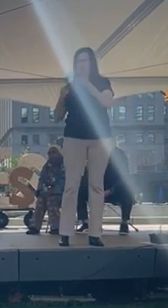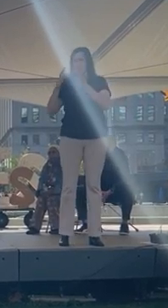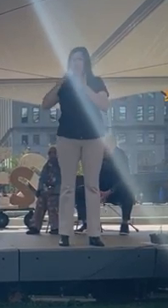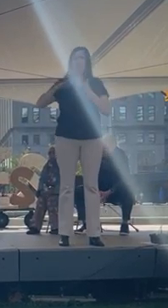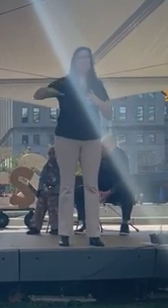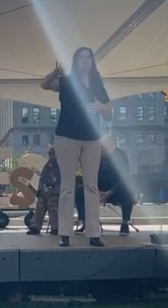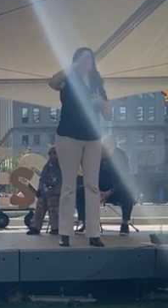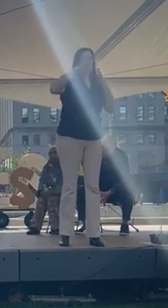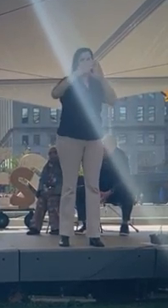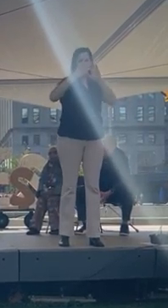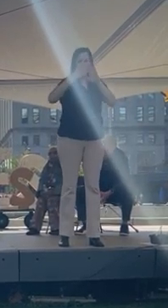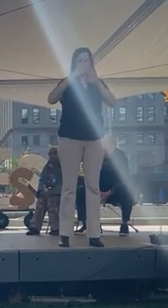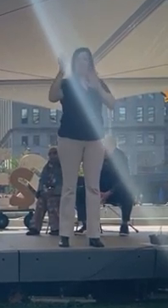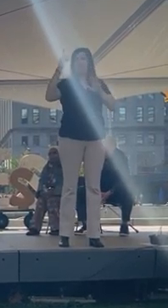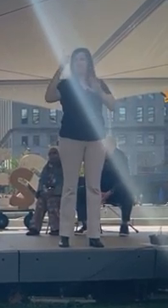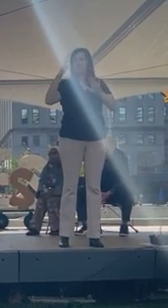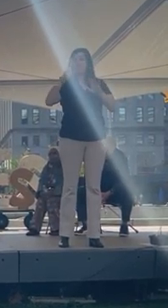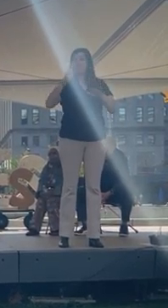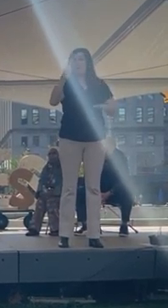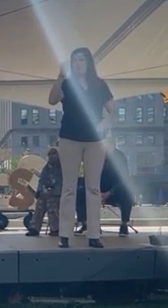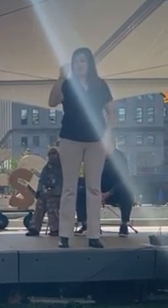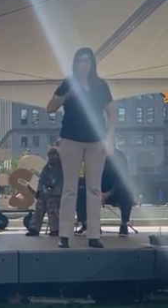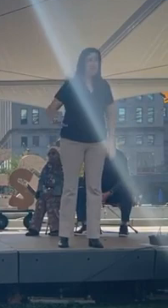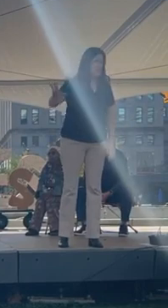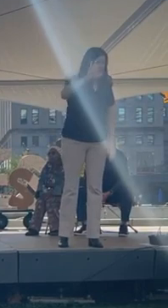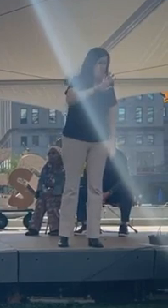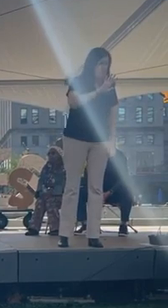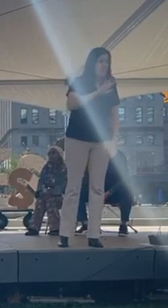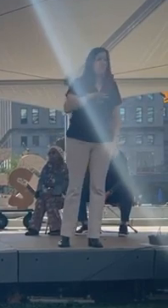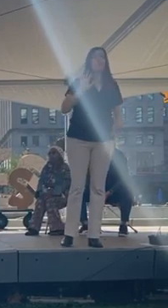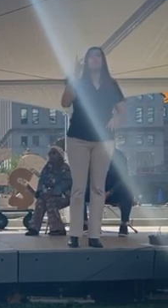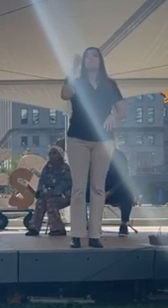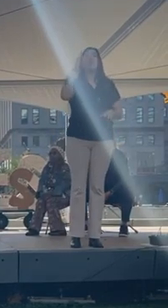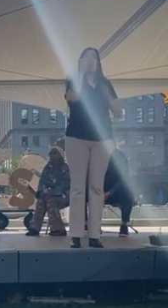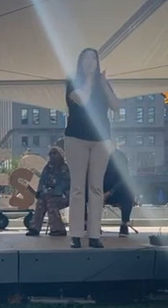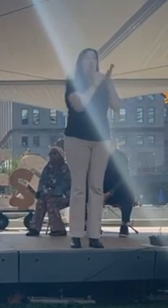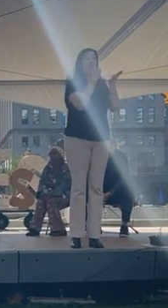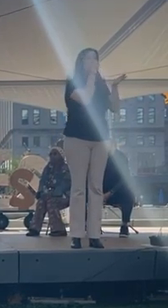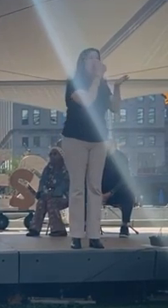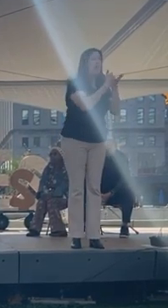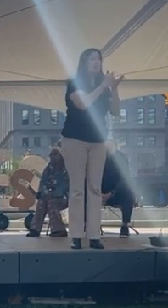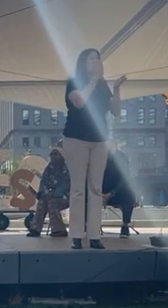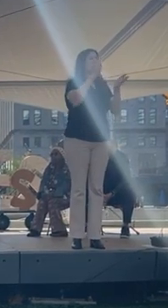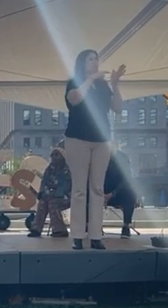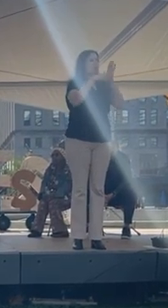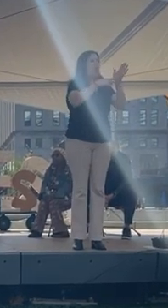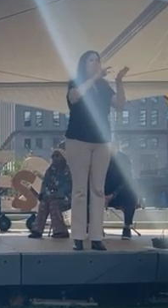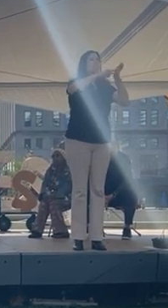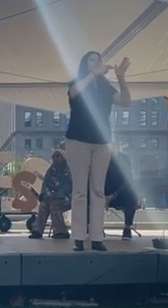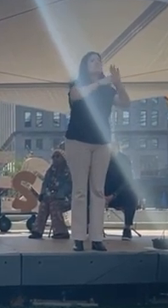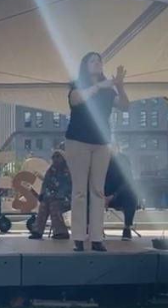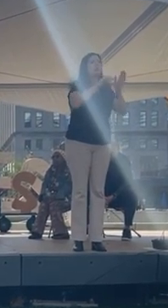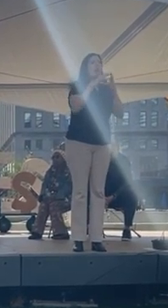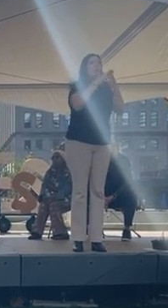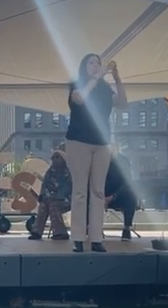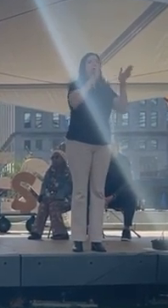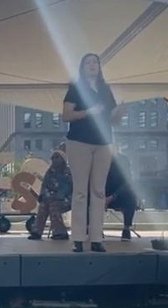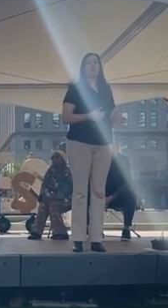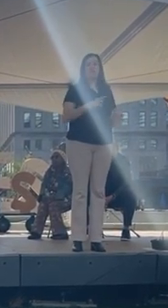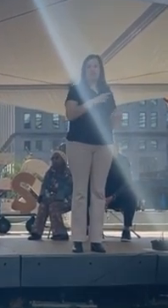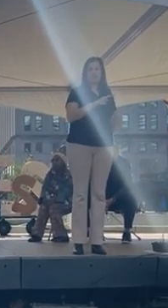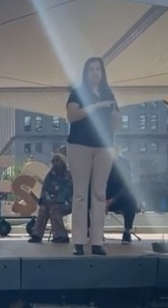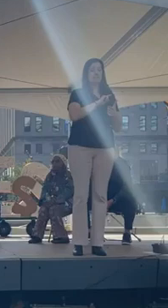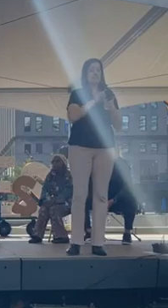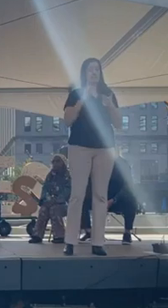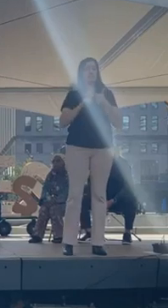communities nationwide. And they are, the arts help define what it is to be an American. The